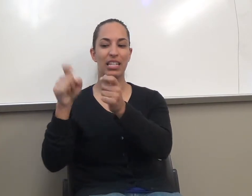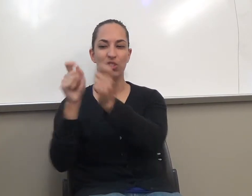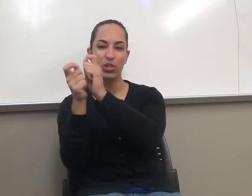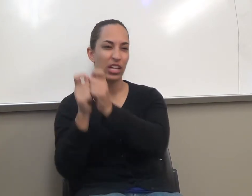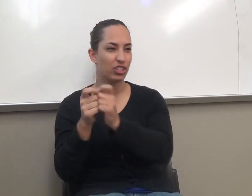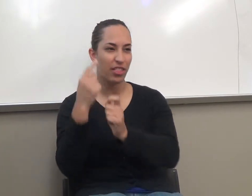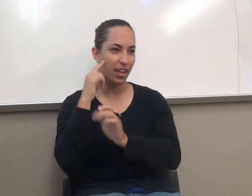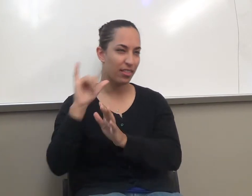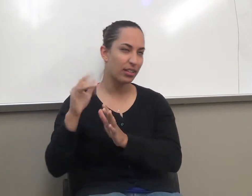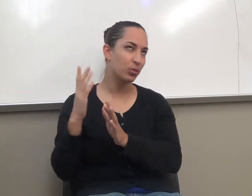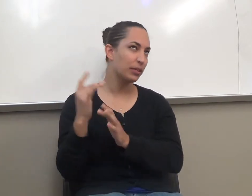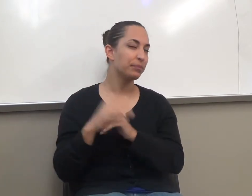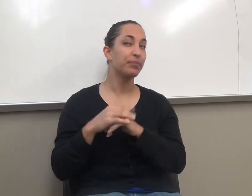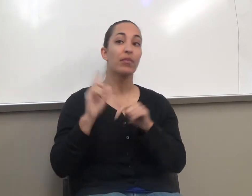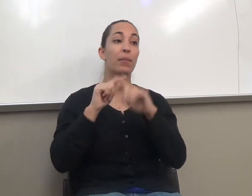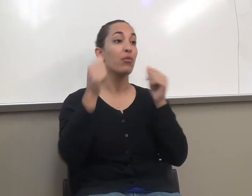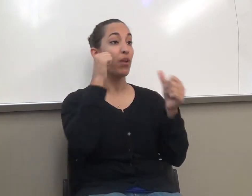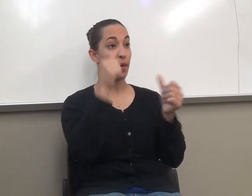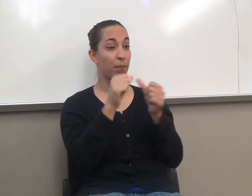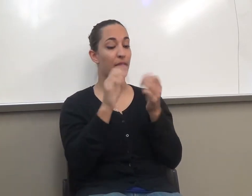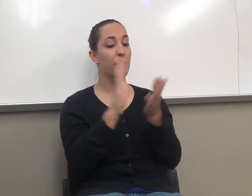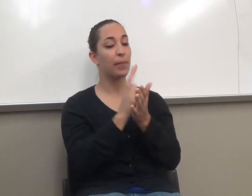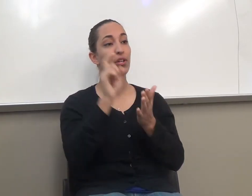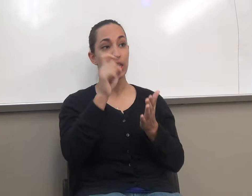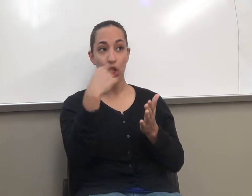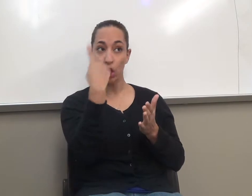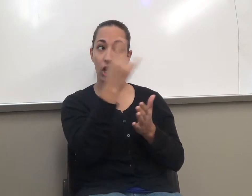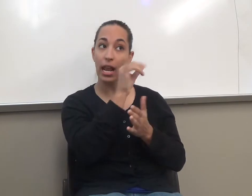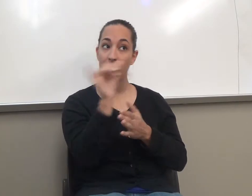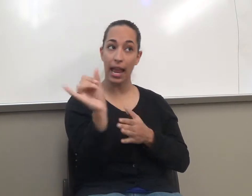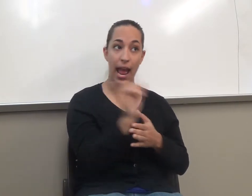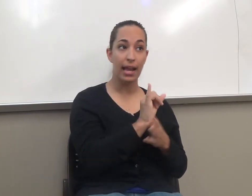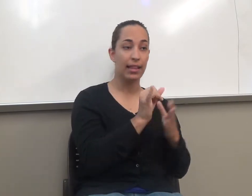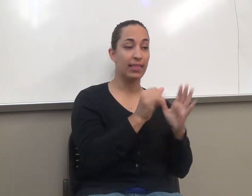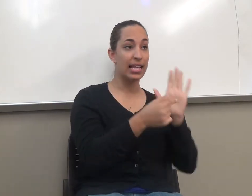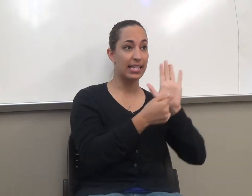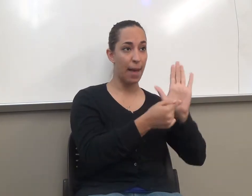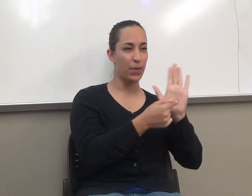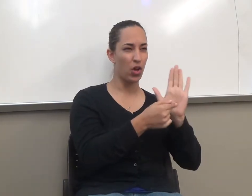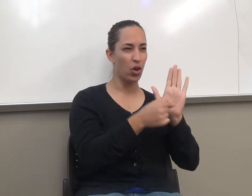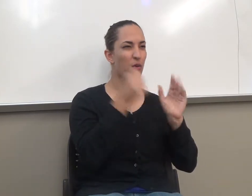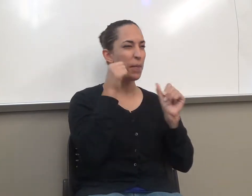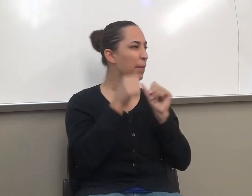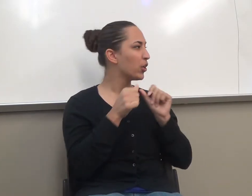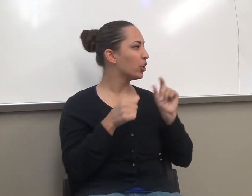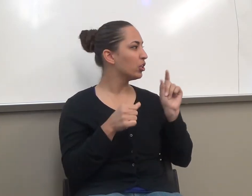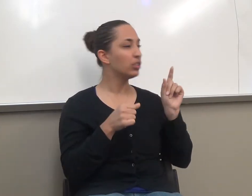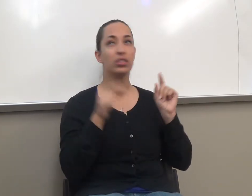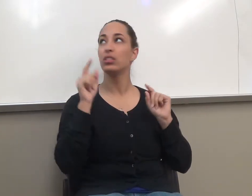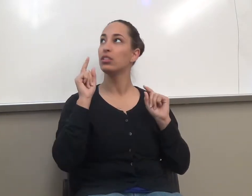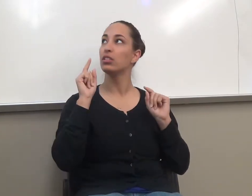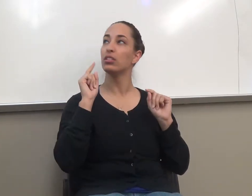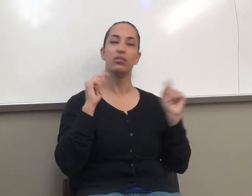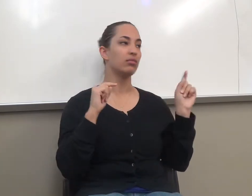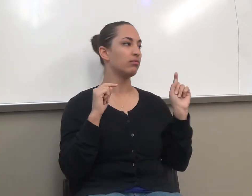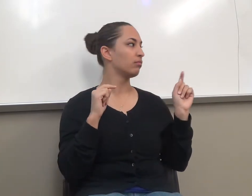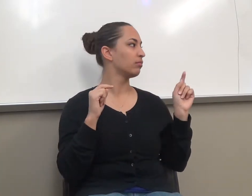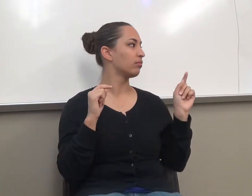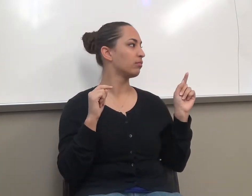look exactly like the sample. Remember this thing? So the spacing, and this is one of the things you guys are